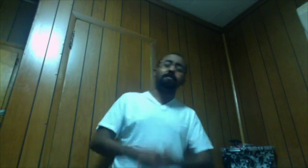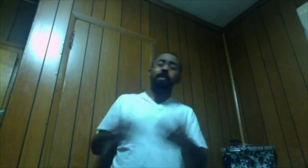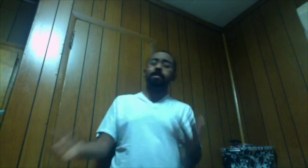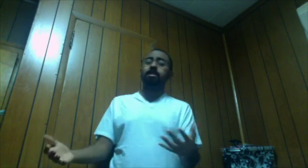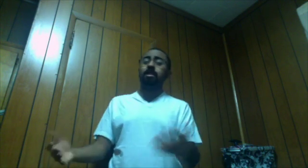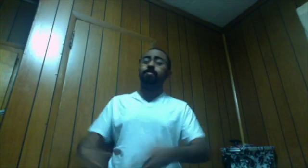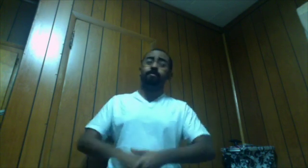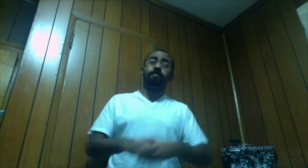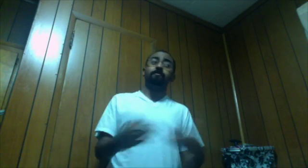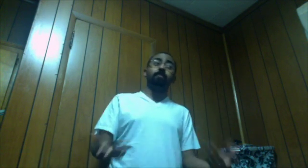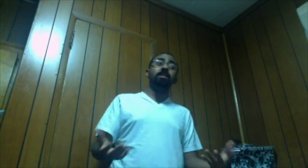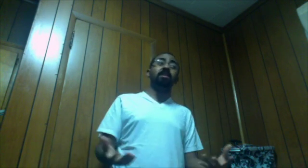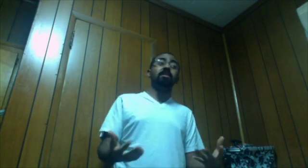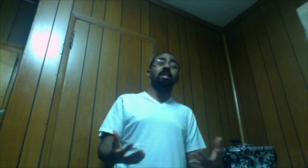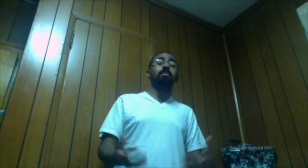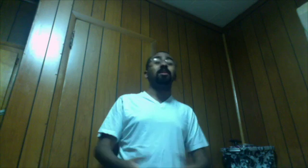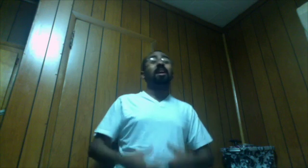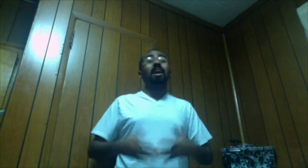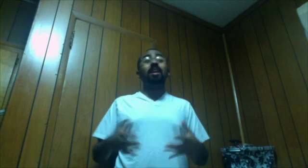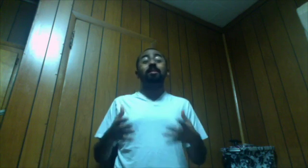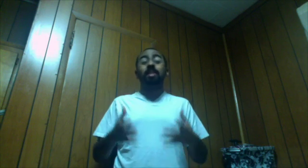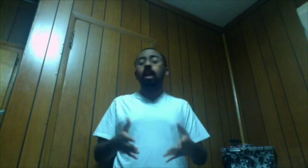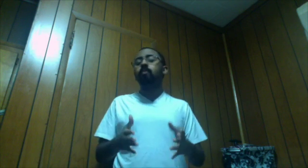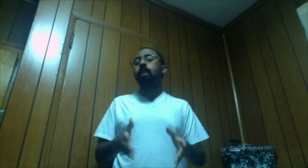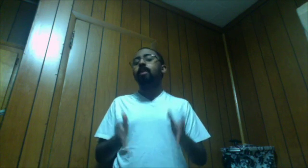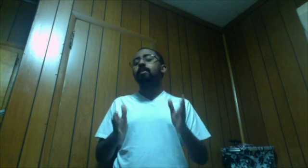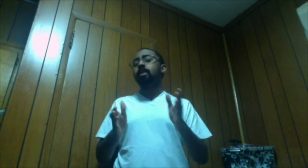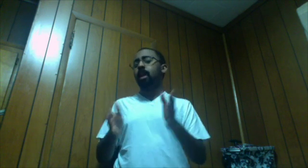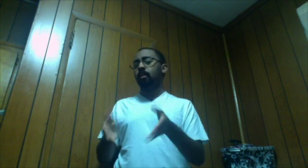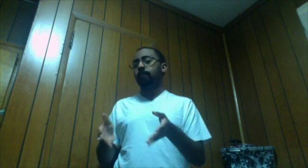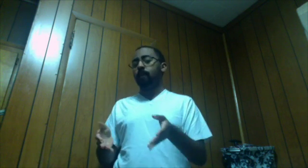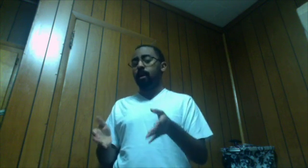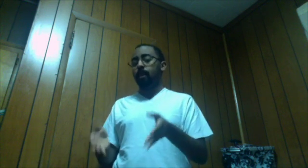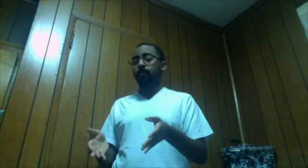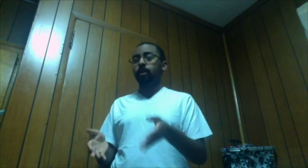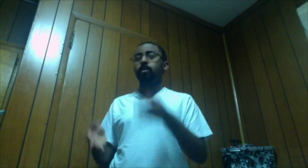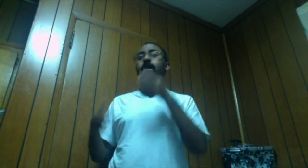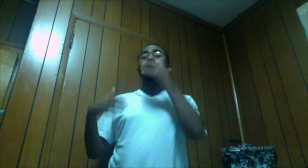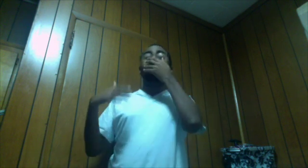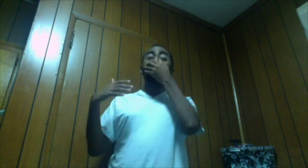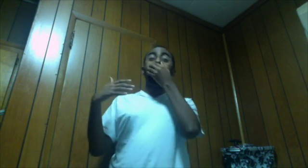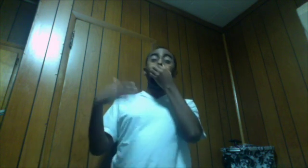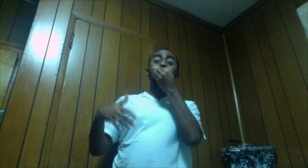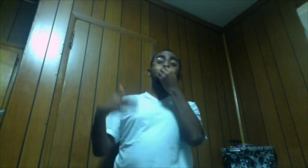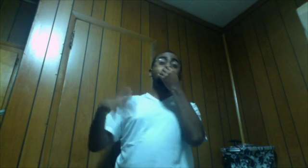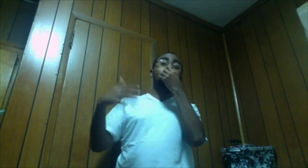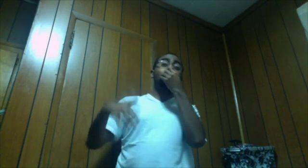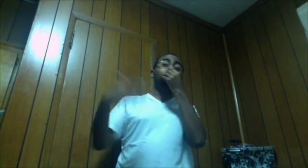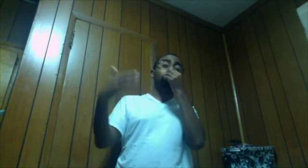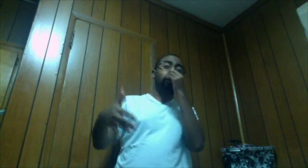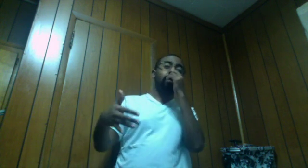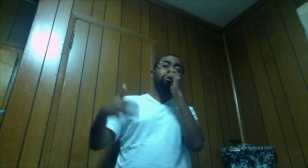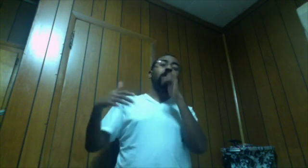very deep, really intellectual, and downright terrifying at points. I honestly had points where